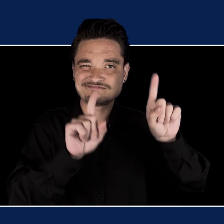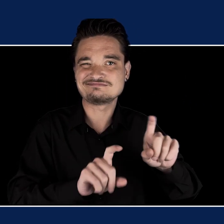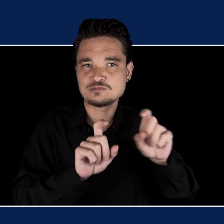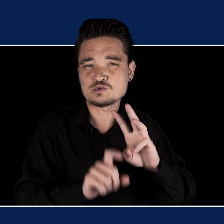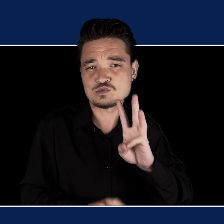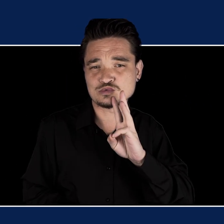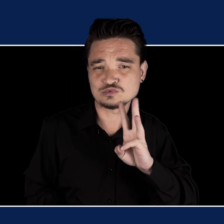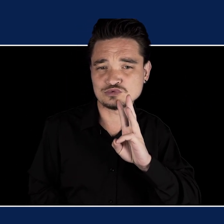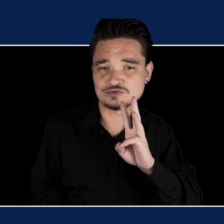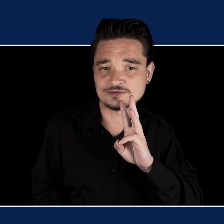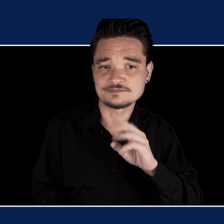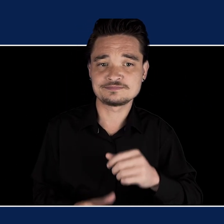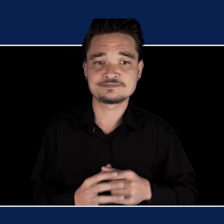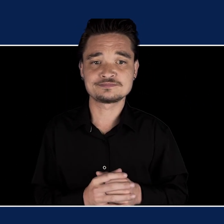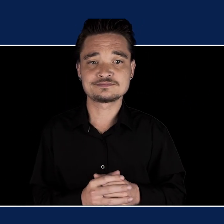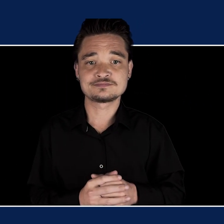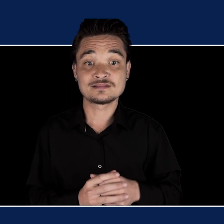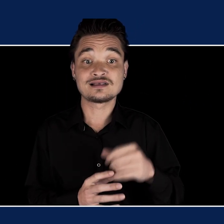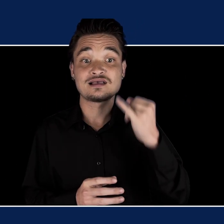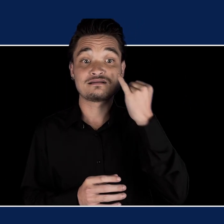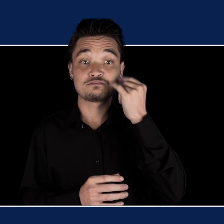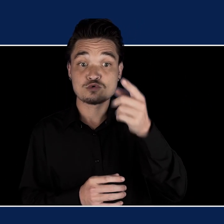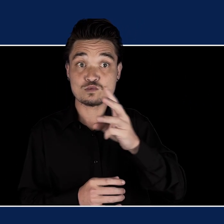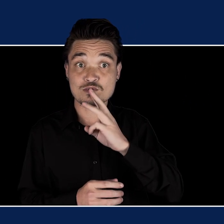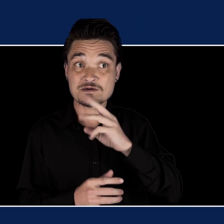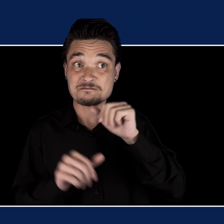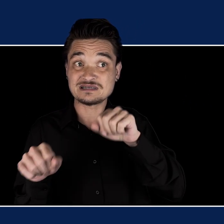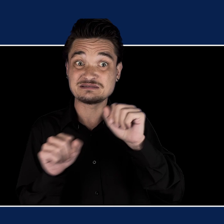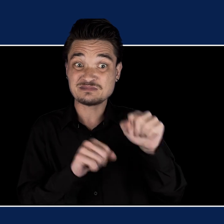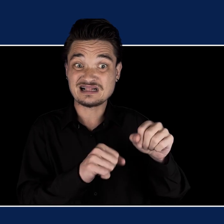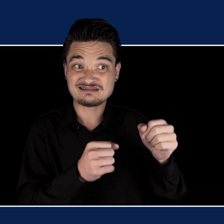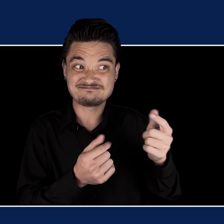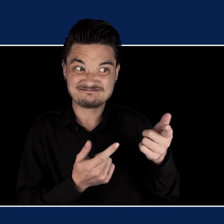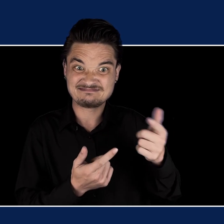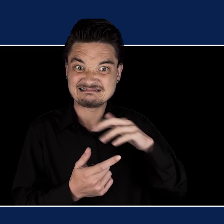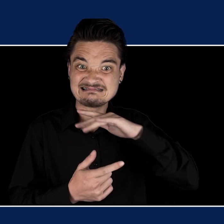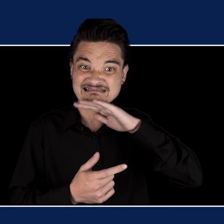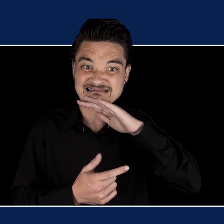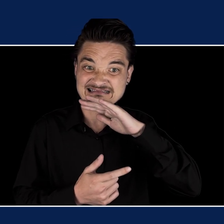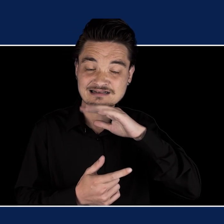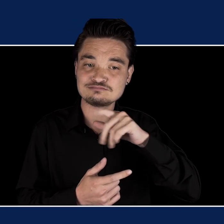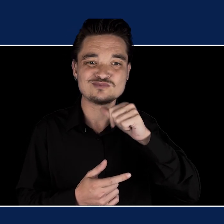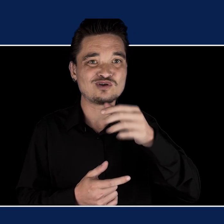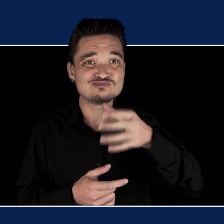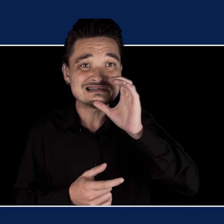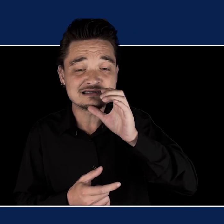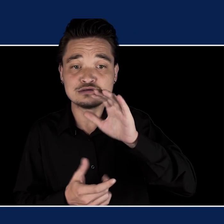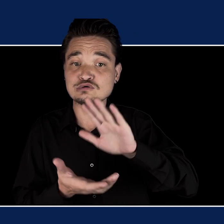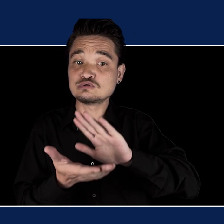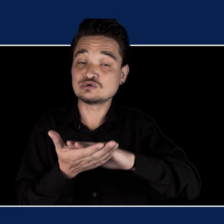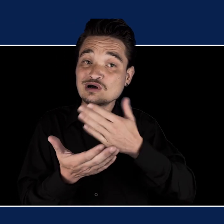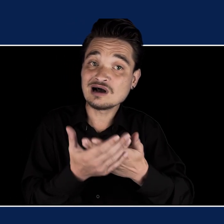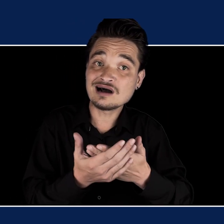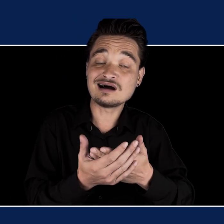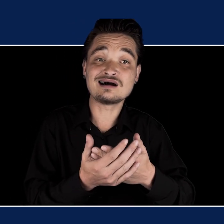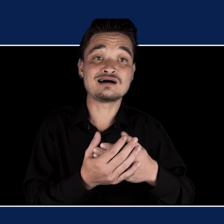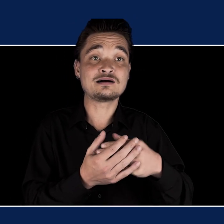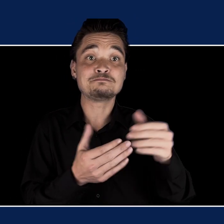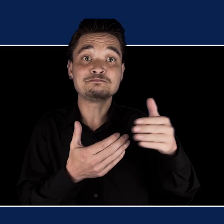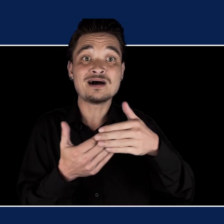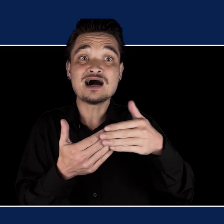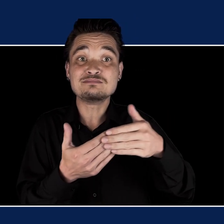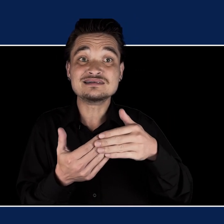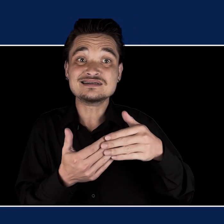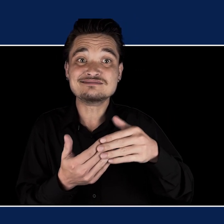water. If your water might be contaminated, don't drink it, cook with it, make baby formula, juice, or ice with